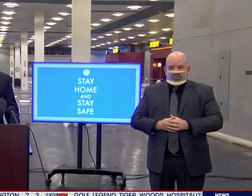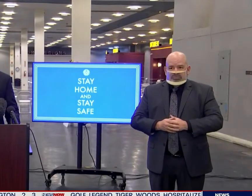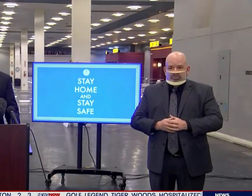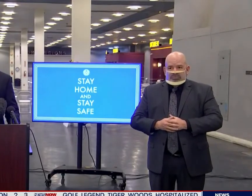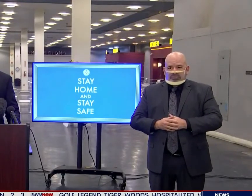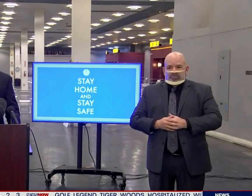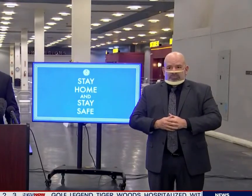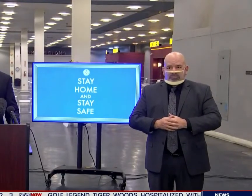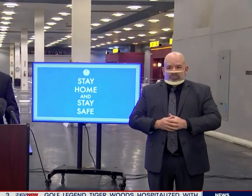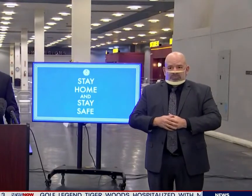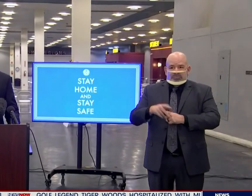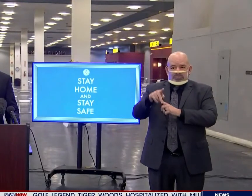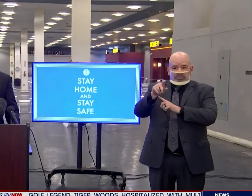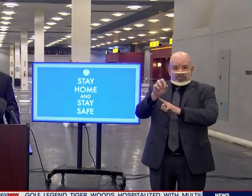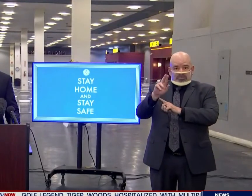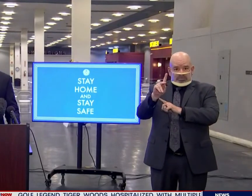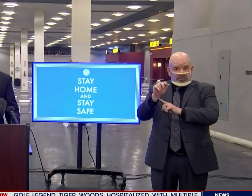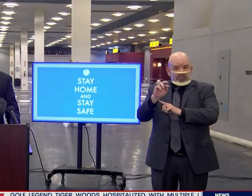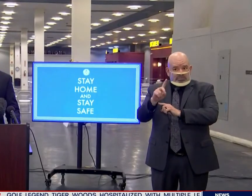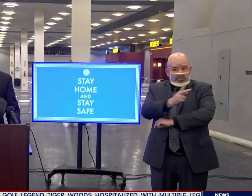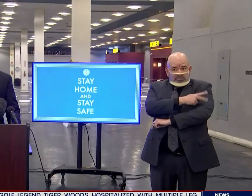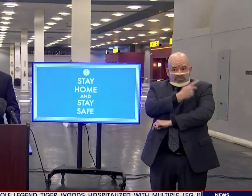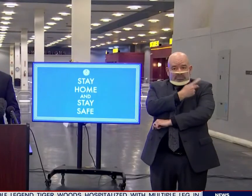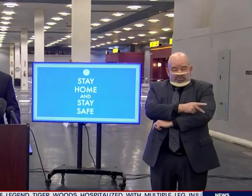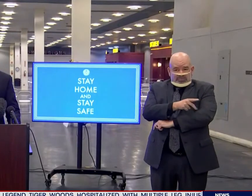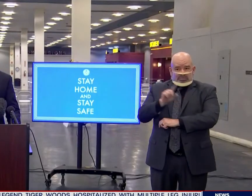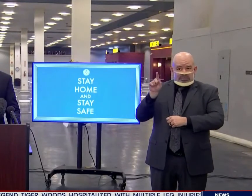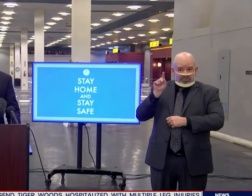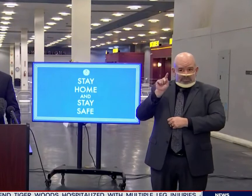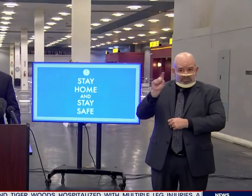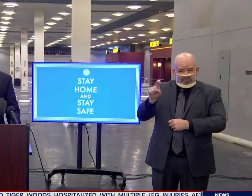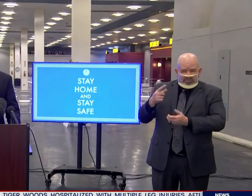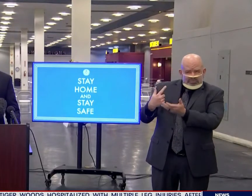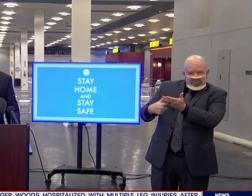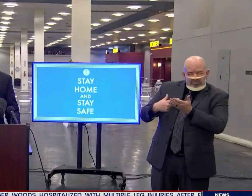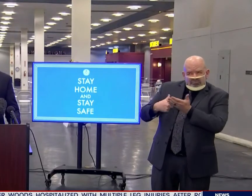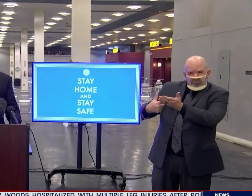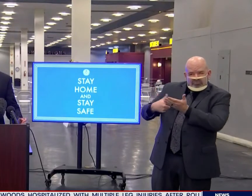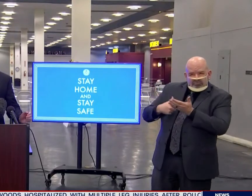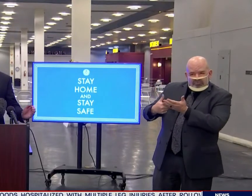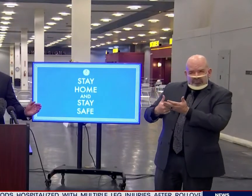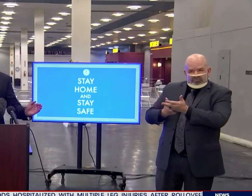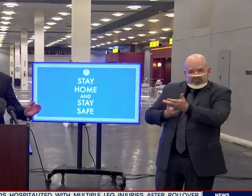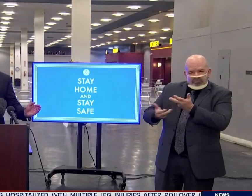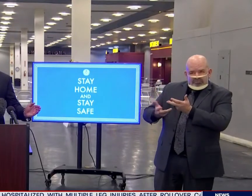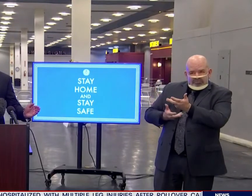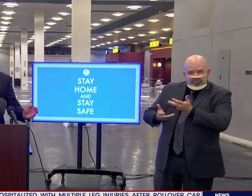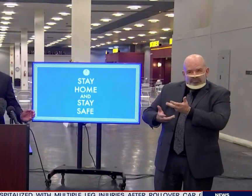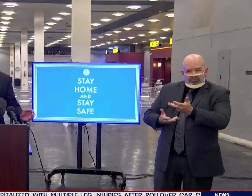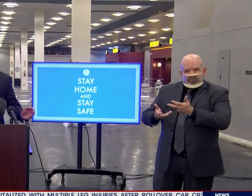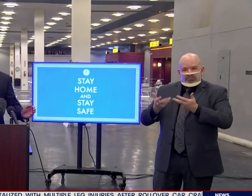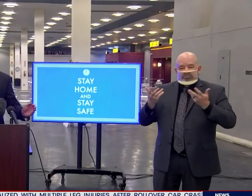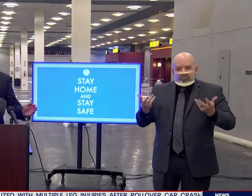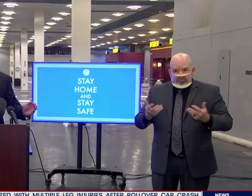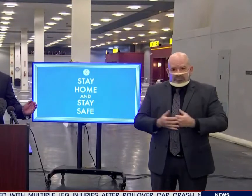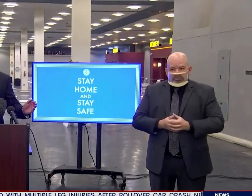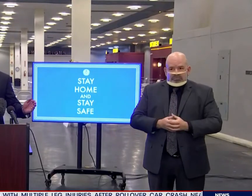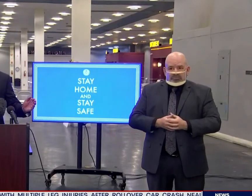for Clinical Innovation is going to talk to you about their uh their study. I want to caution a little bit of optimism about